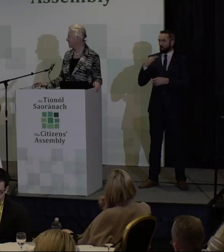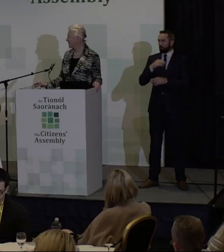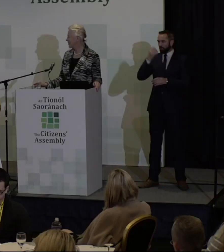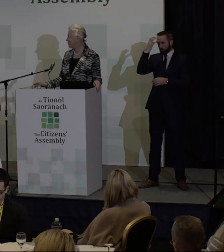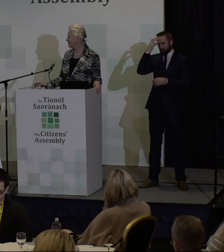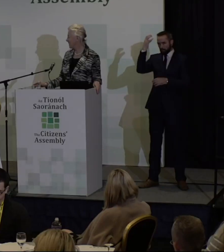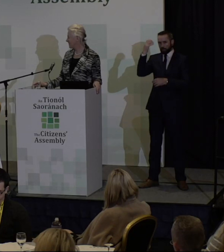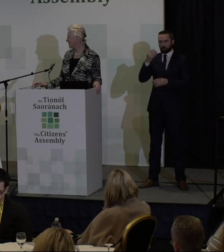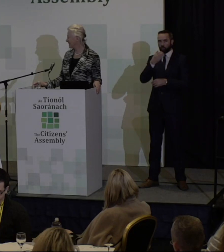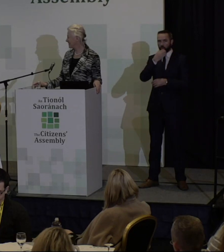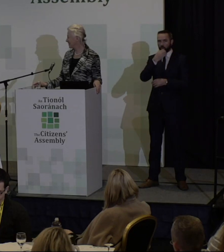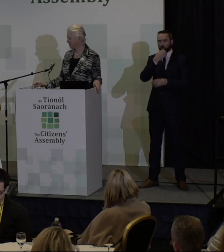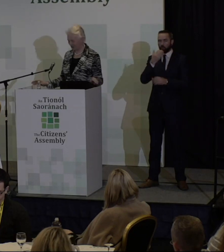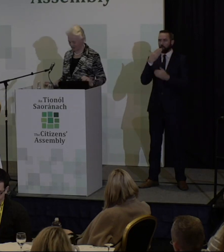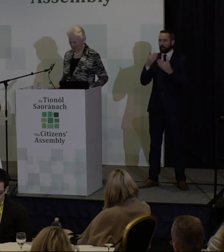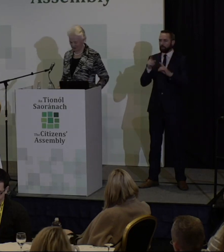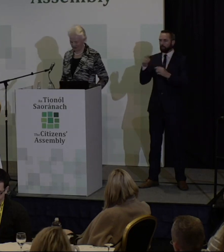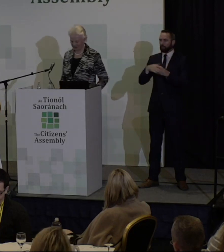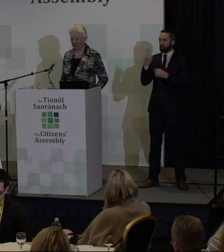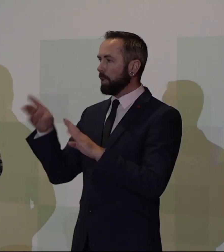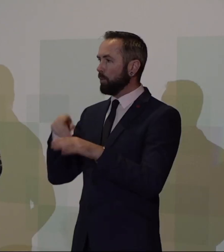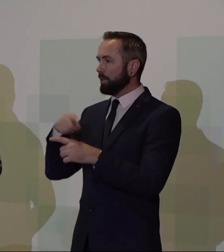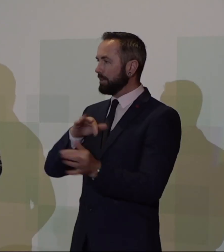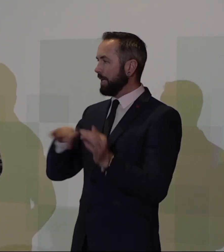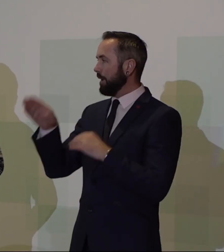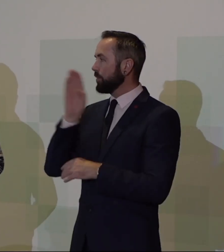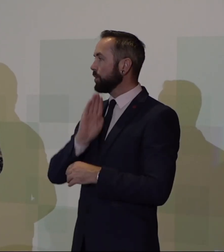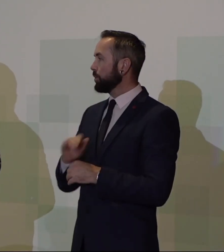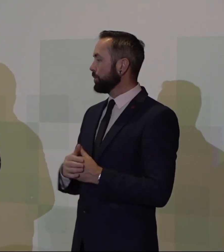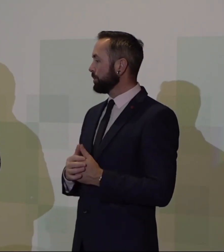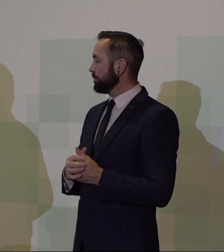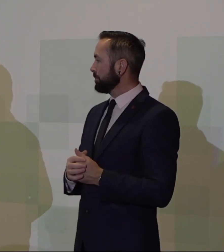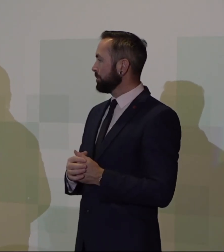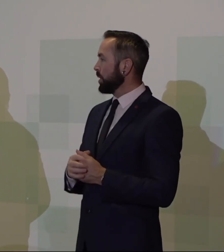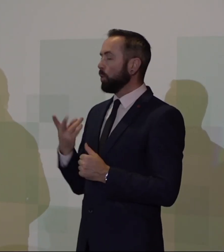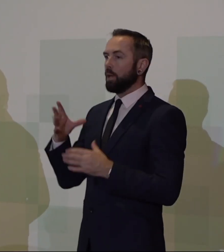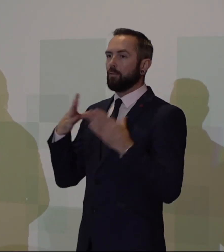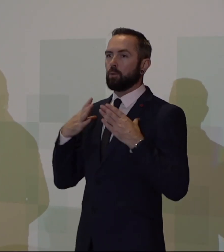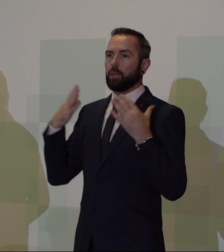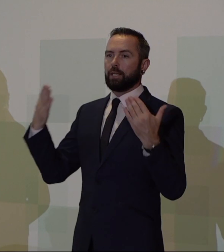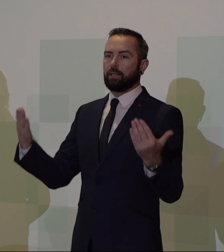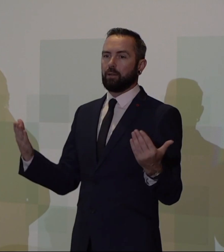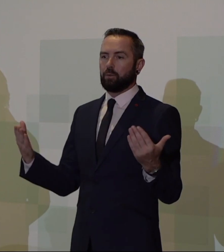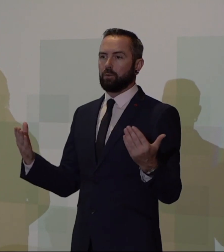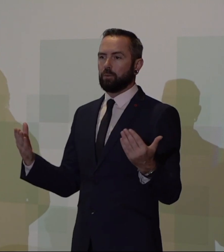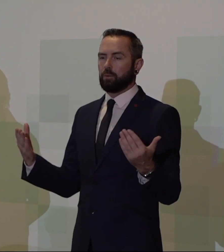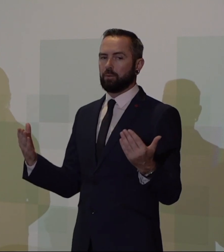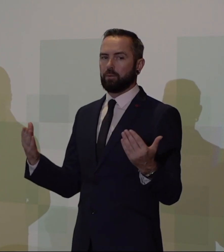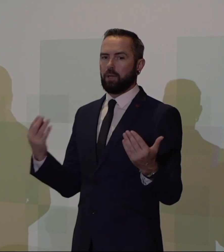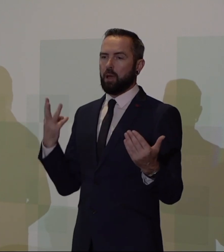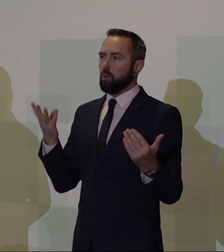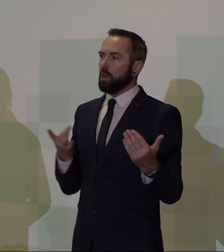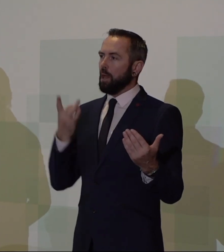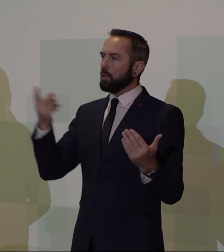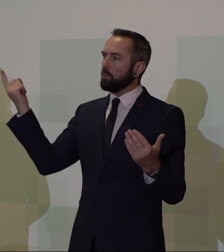So very warm-hearted thanks to you for being with us this afternoon. We're going to take a break now, and I'm going to ask you